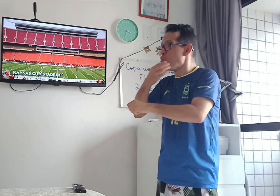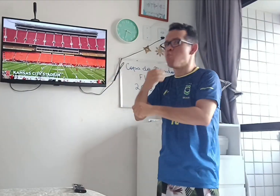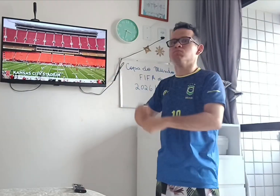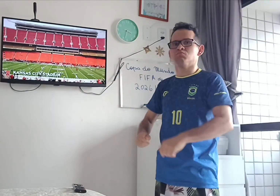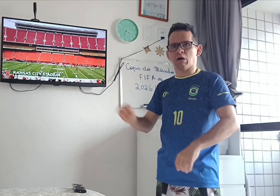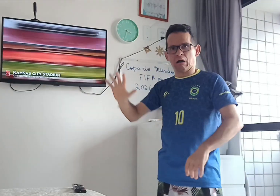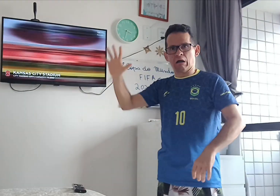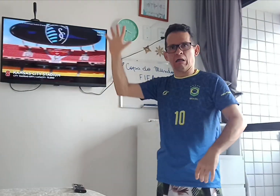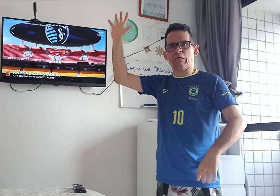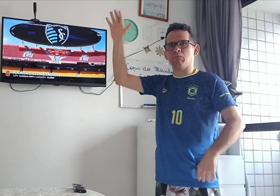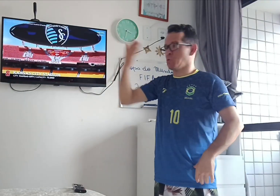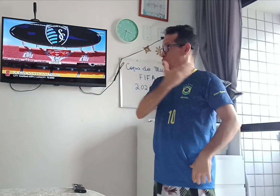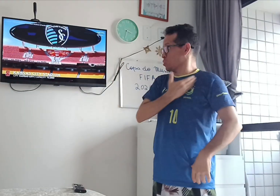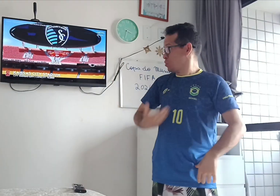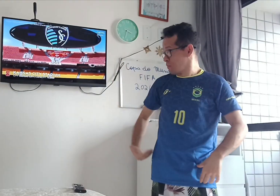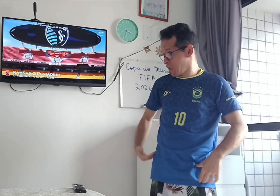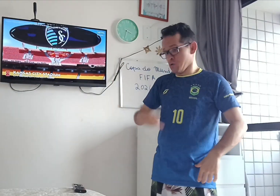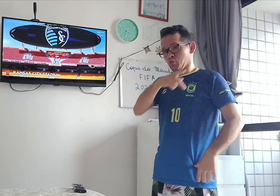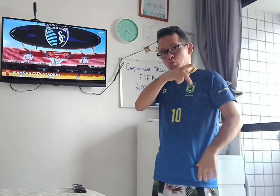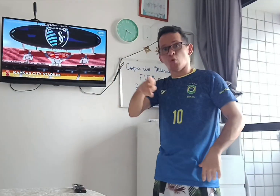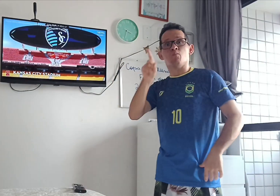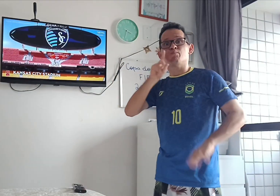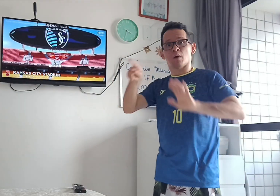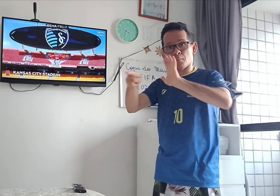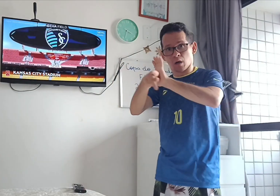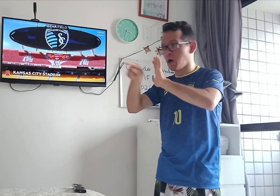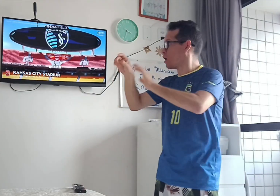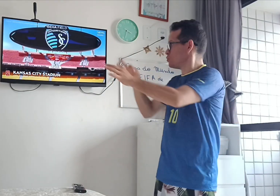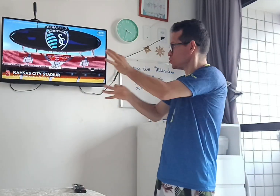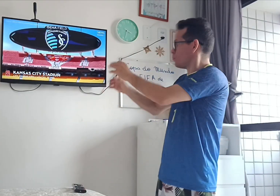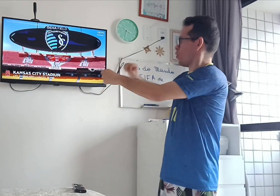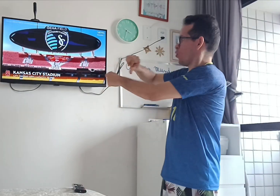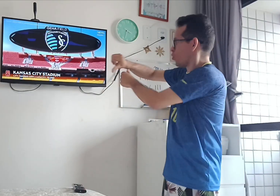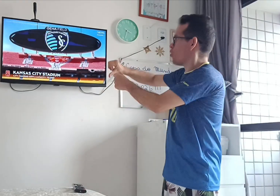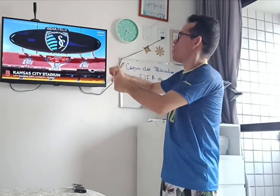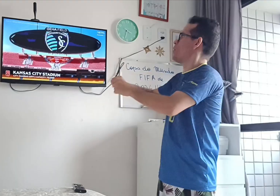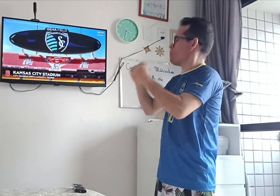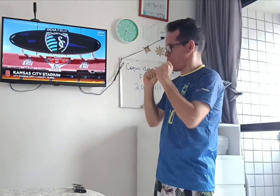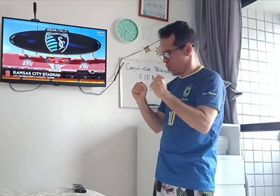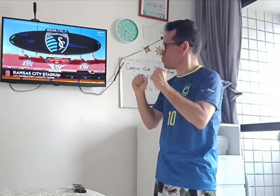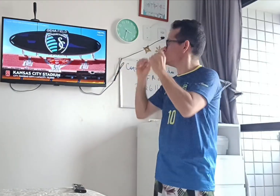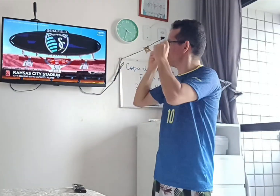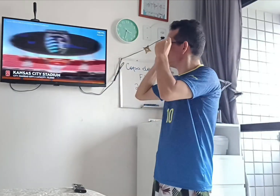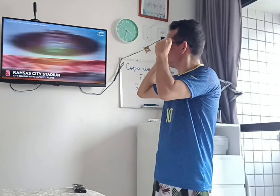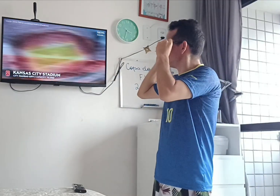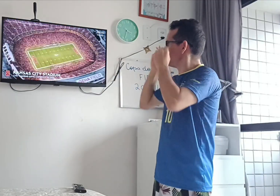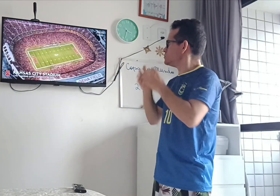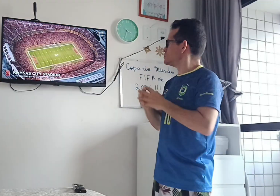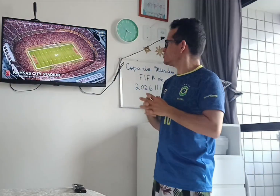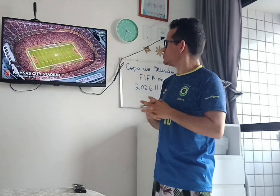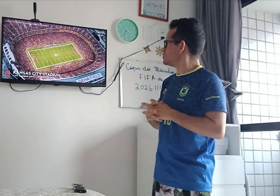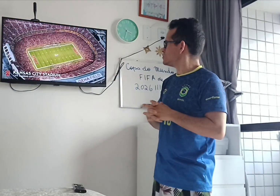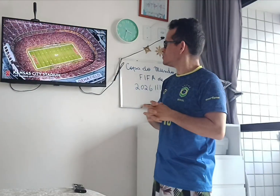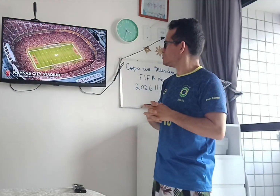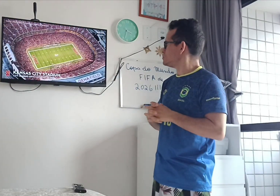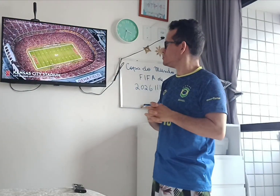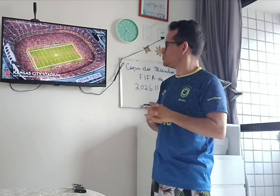group stage games, a round of 32 clash, and a quarterfinal. National teams playing here include Ecuador, the Netherlands, and